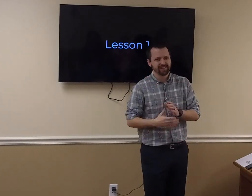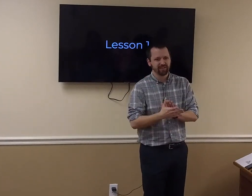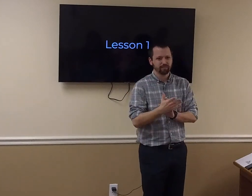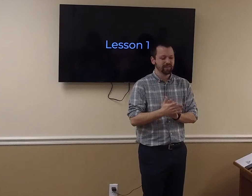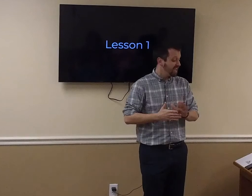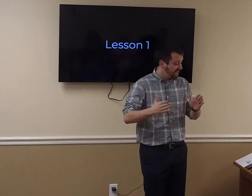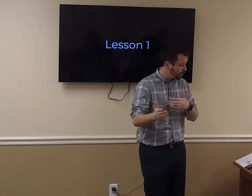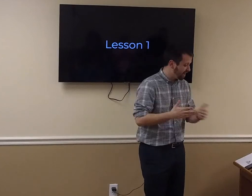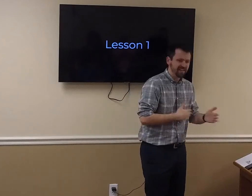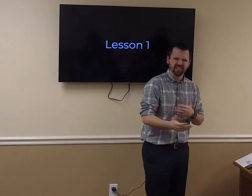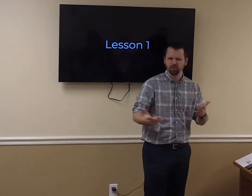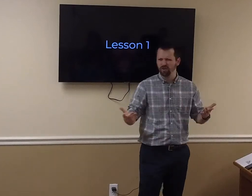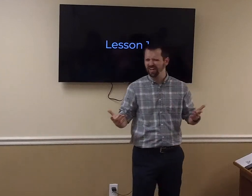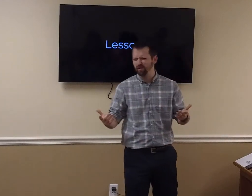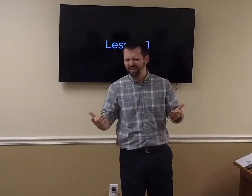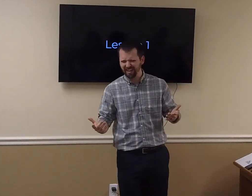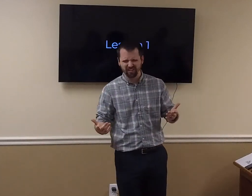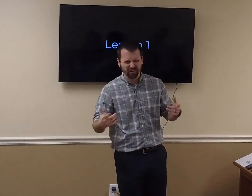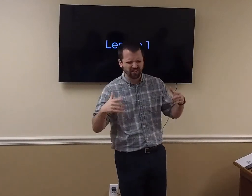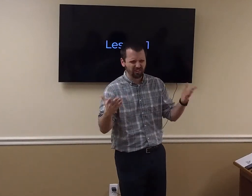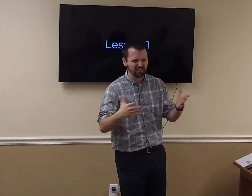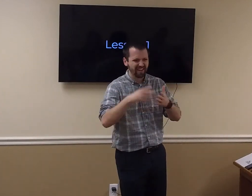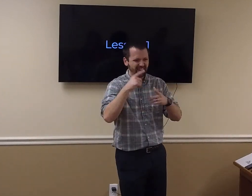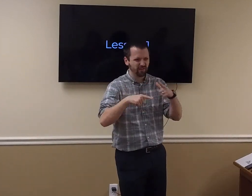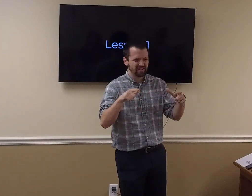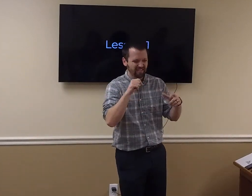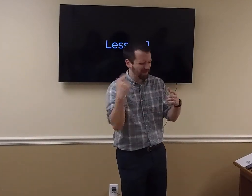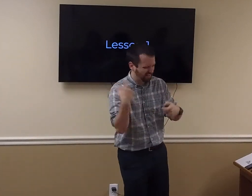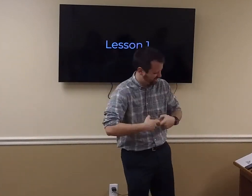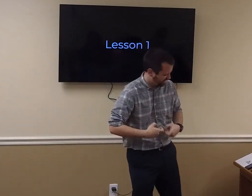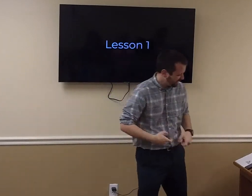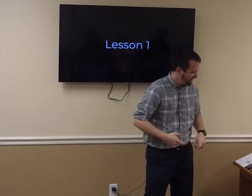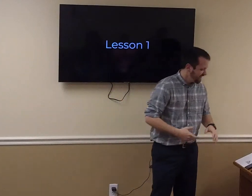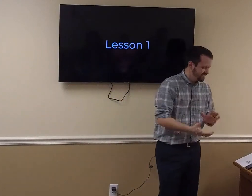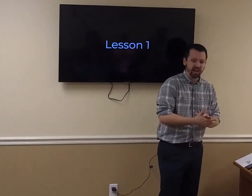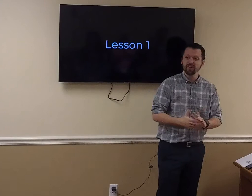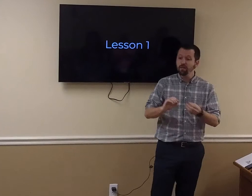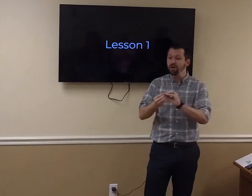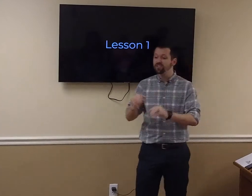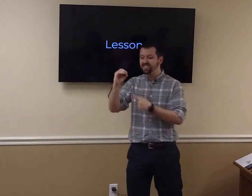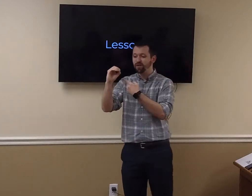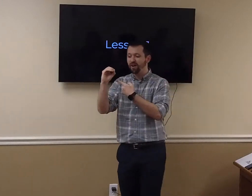So, anyways, not that you won't care about that at all. I'm here to learn sign language. So, number